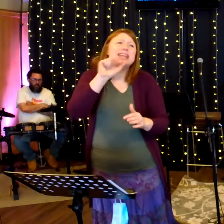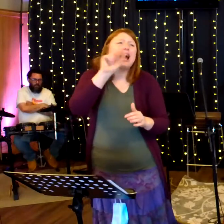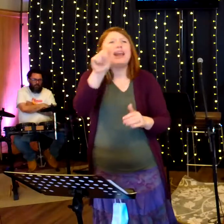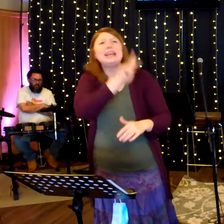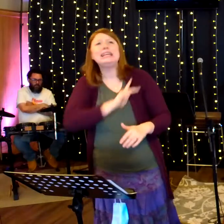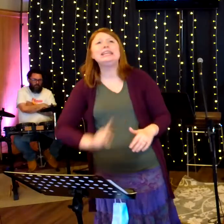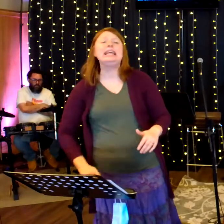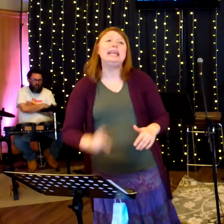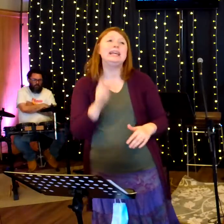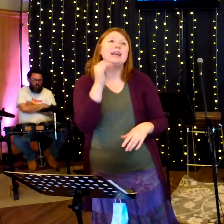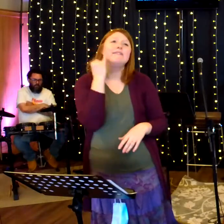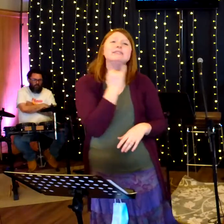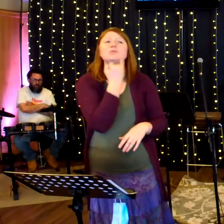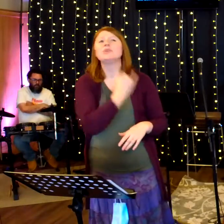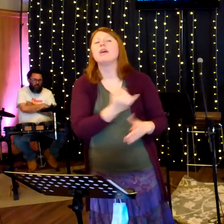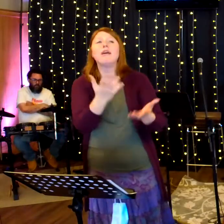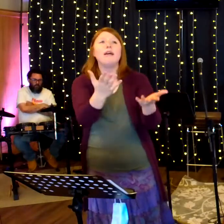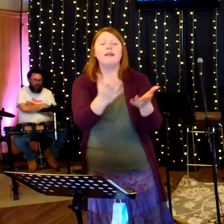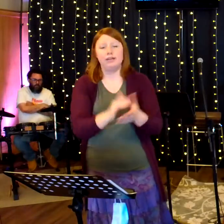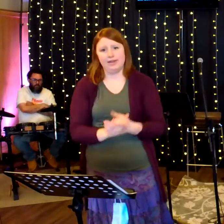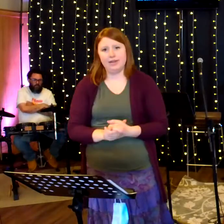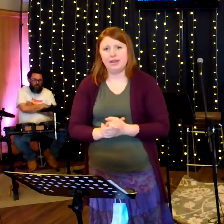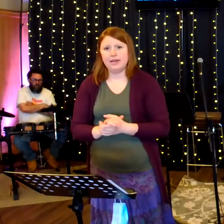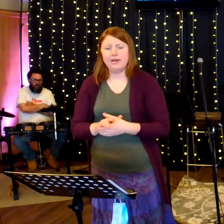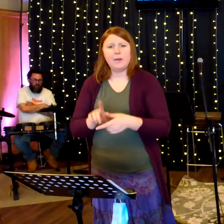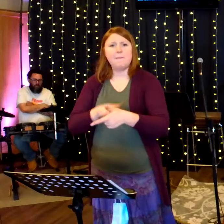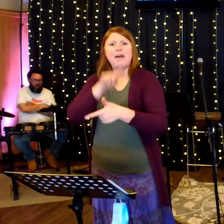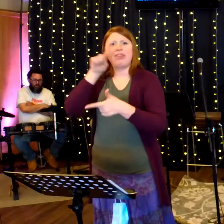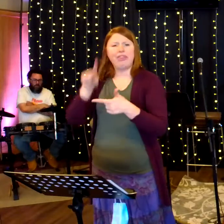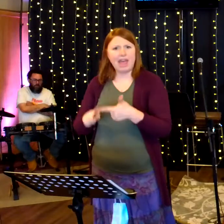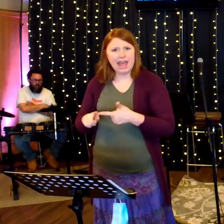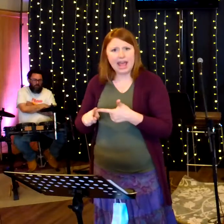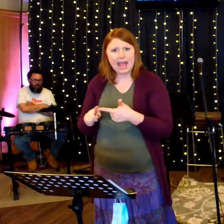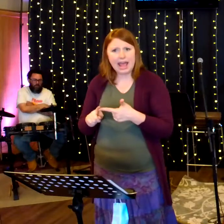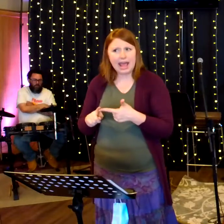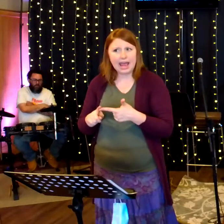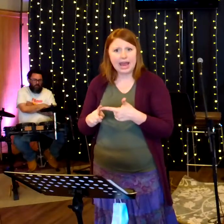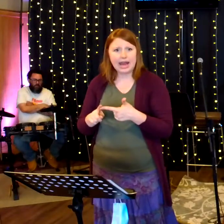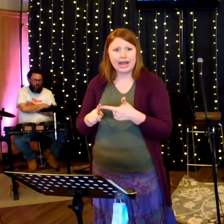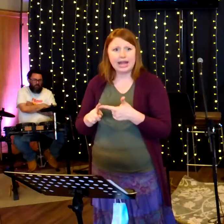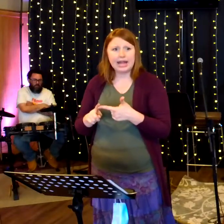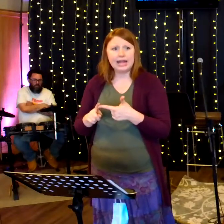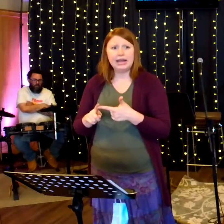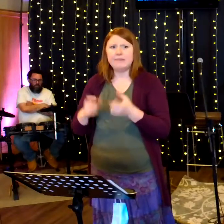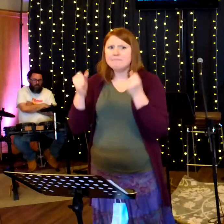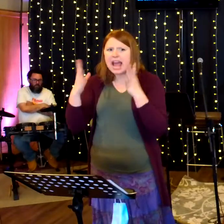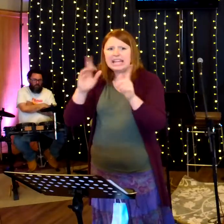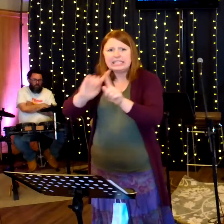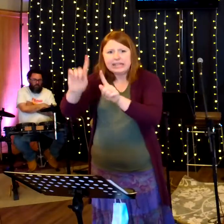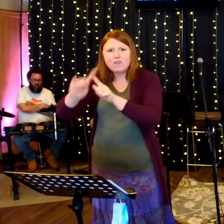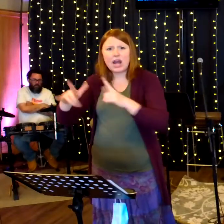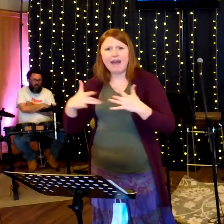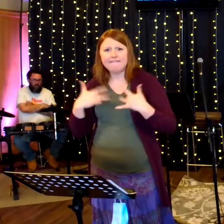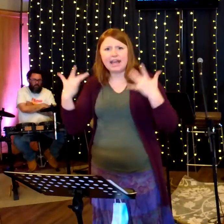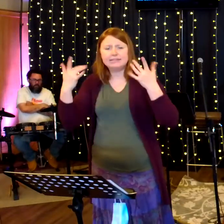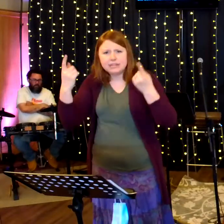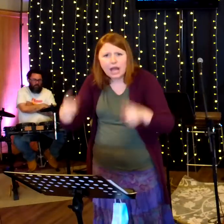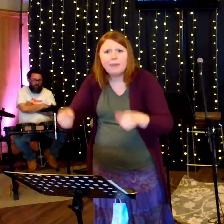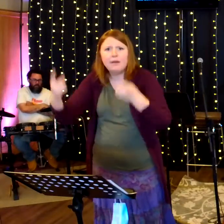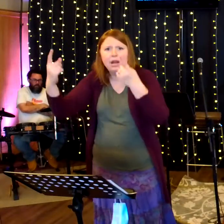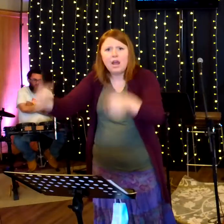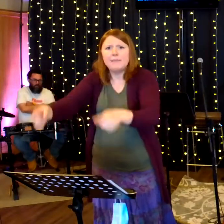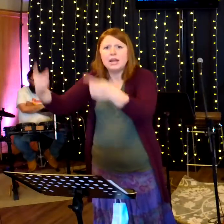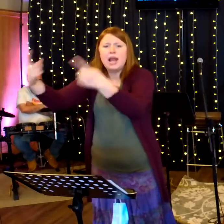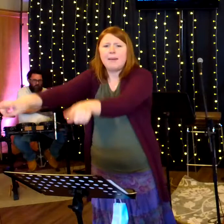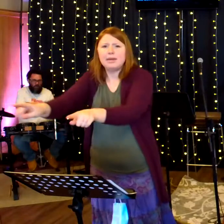Jews. But then, all of these different things transpired over this next week.